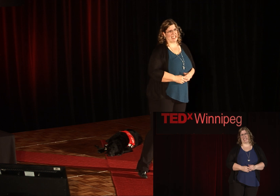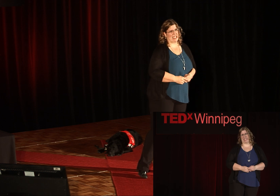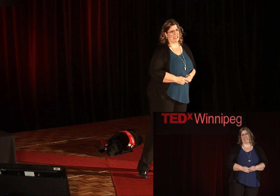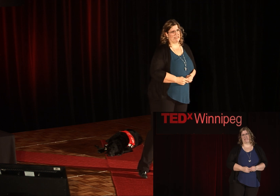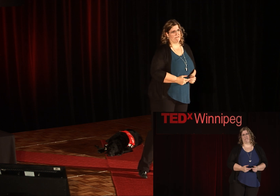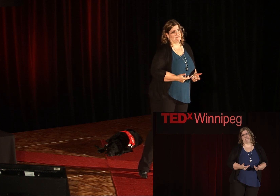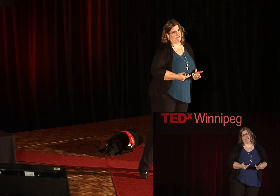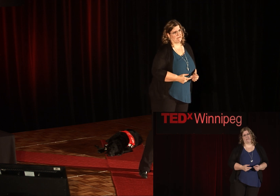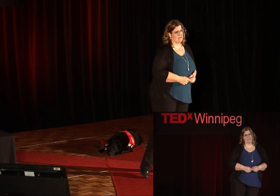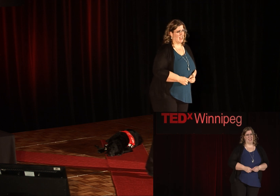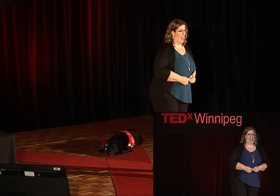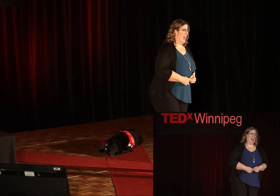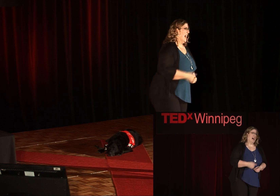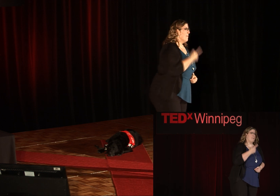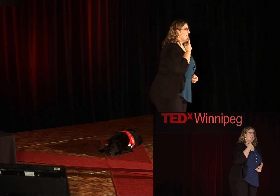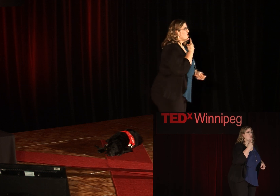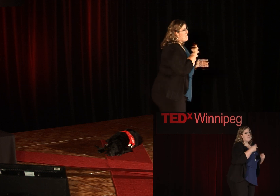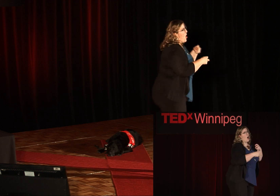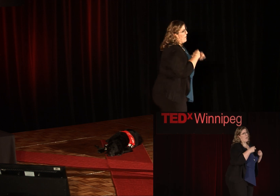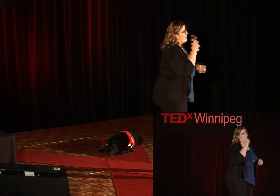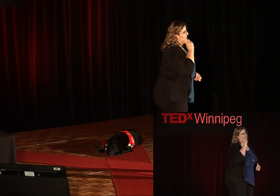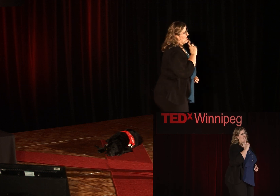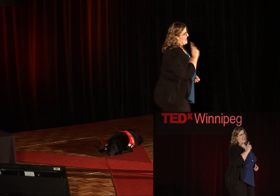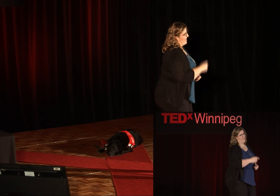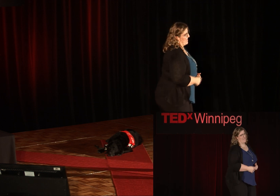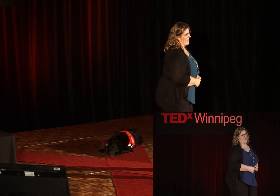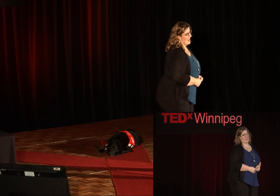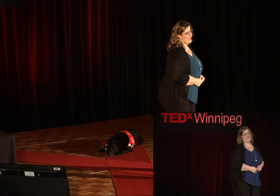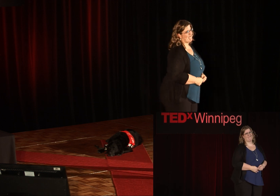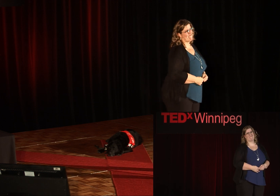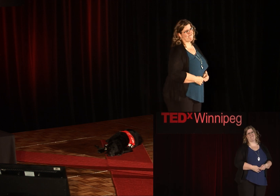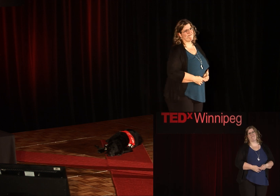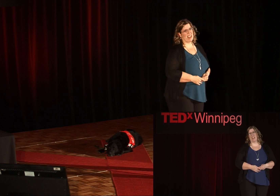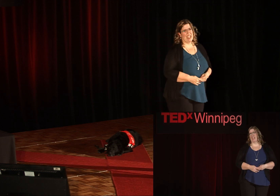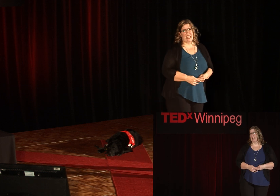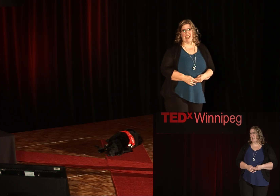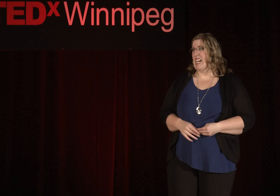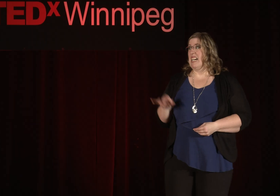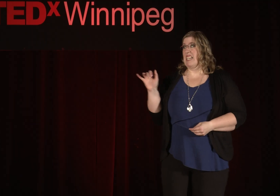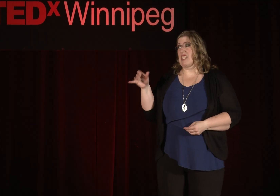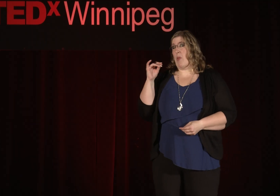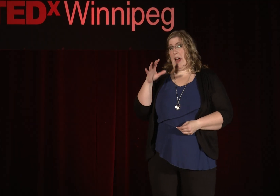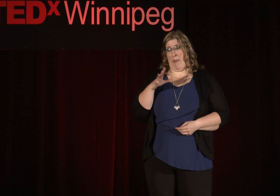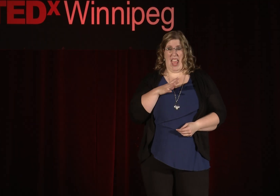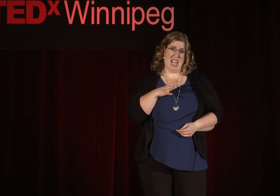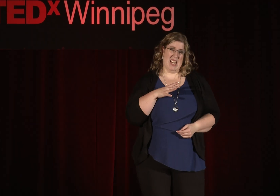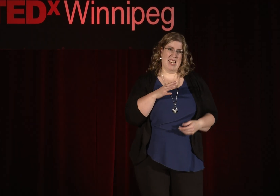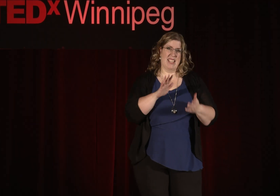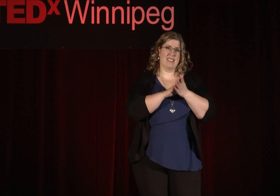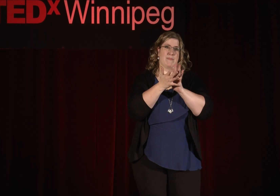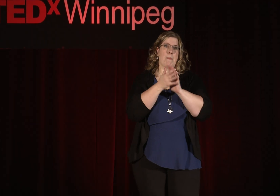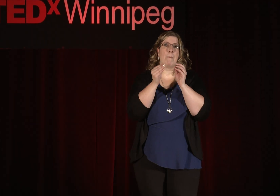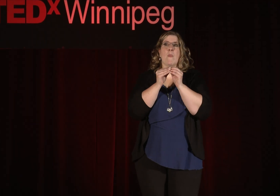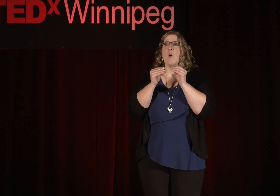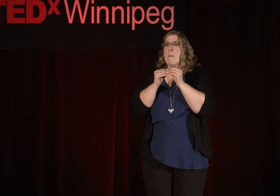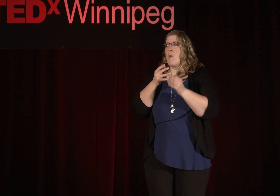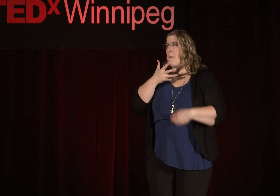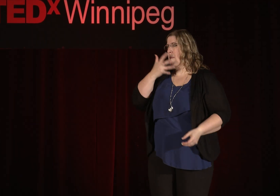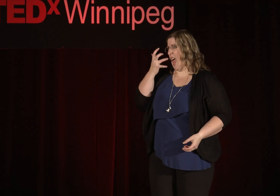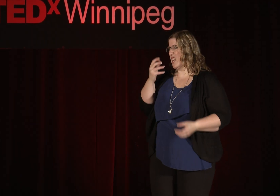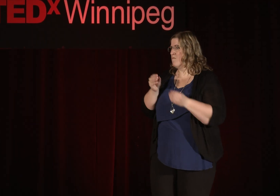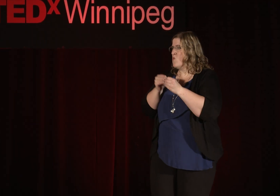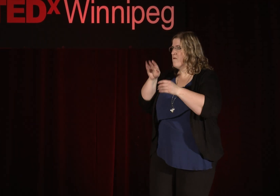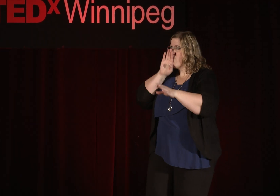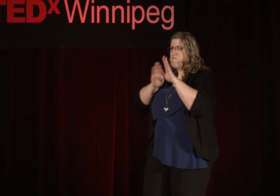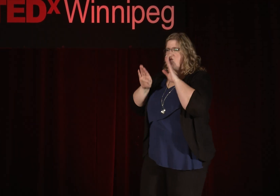I mentioned earlier, it's a problem when you're completely deaf. So this person became more